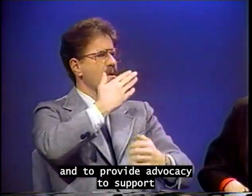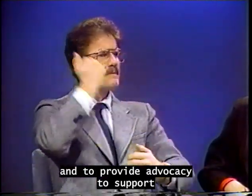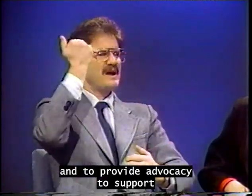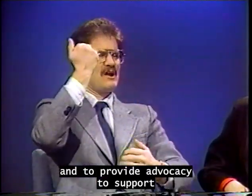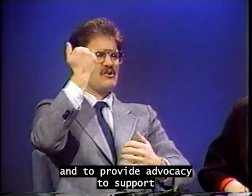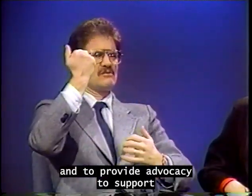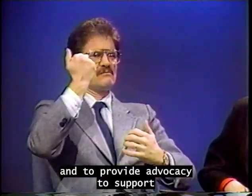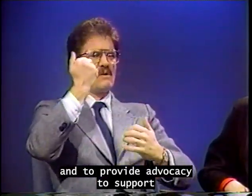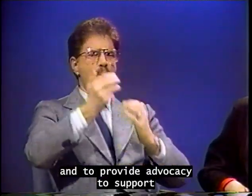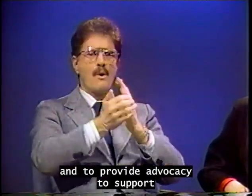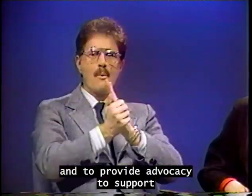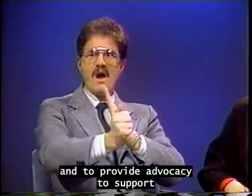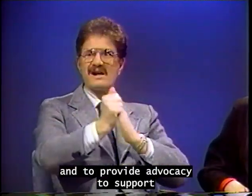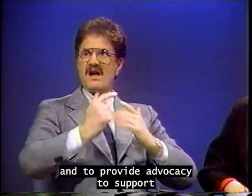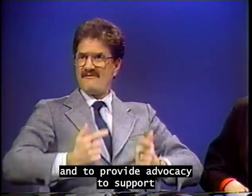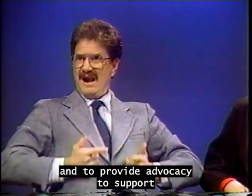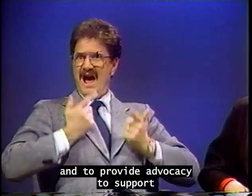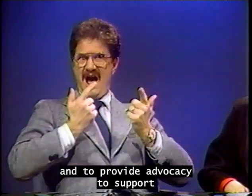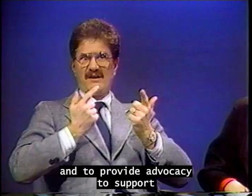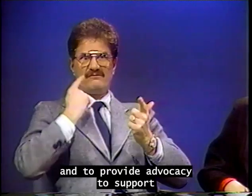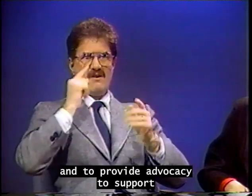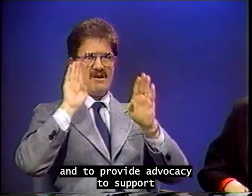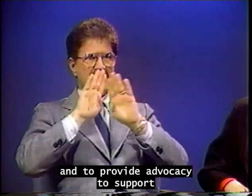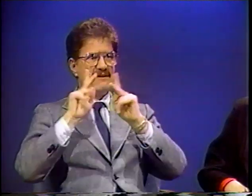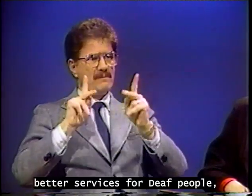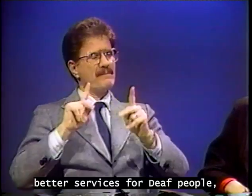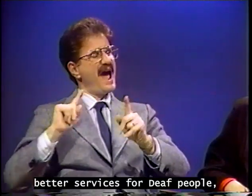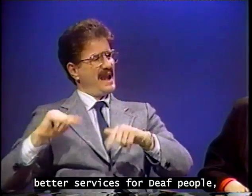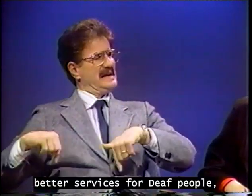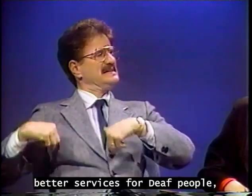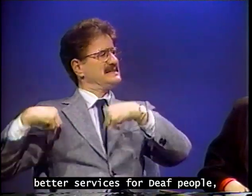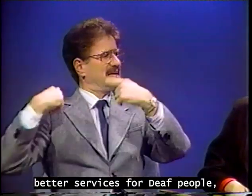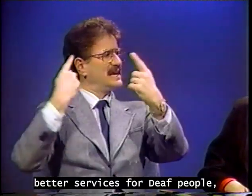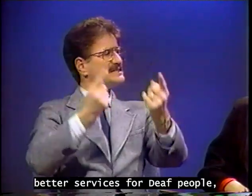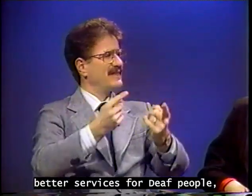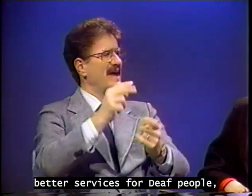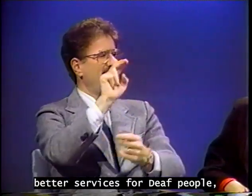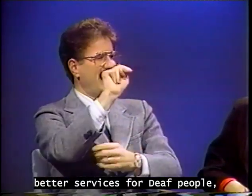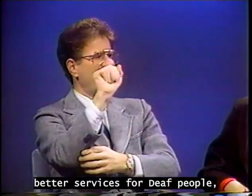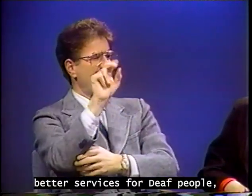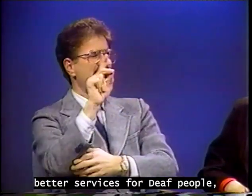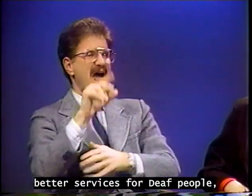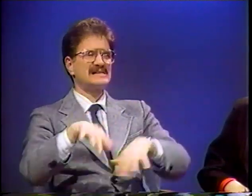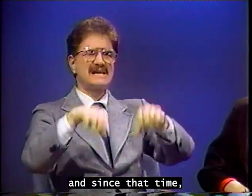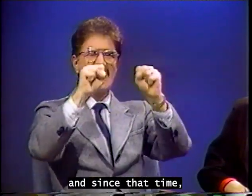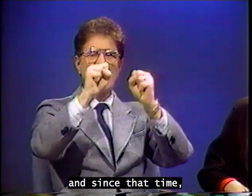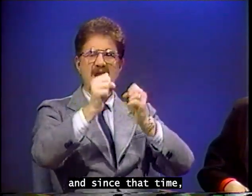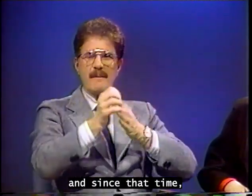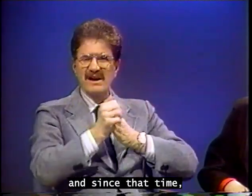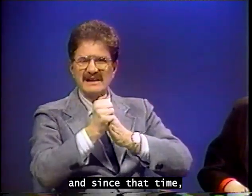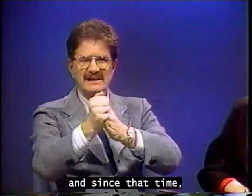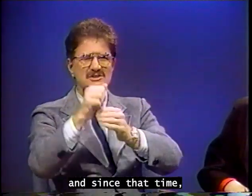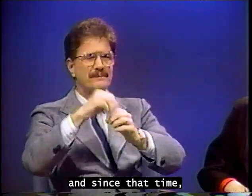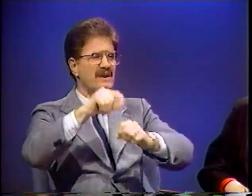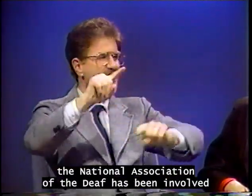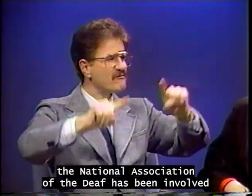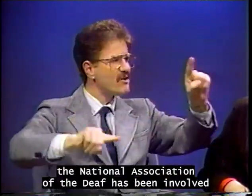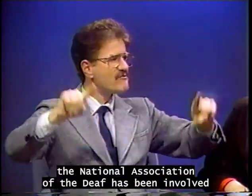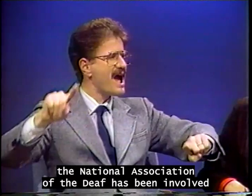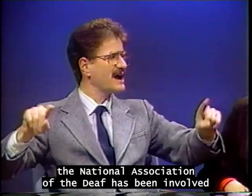provide advocacy to support better services for deaf people. And since that time, the National Association of the